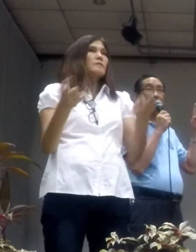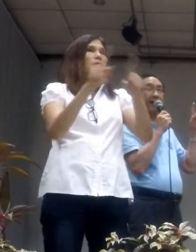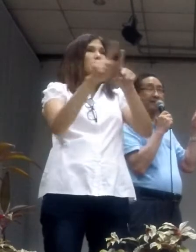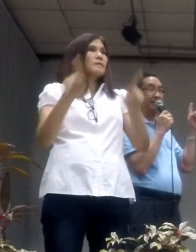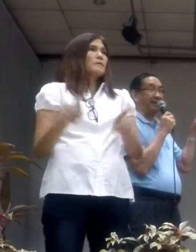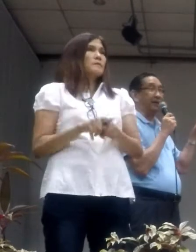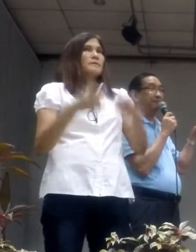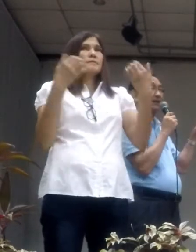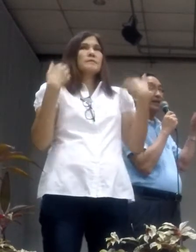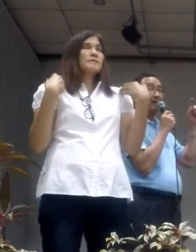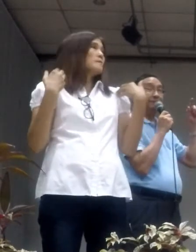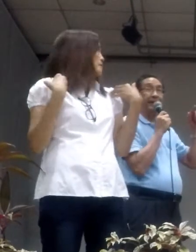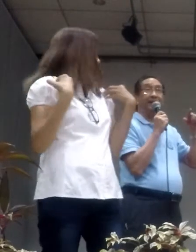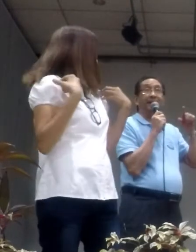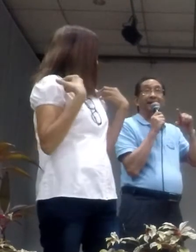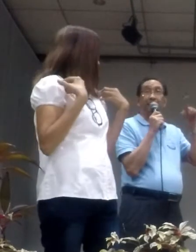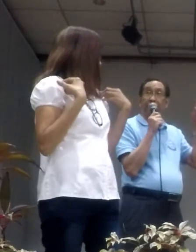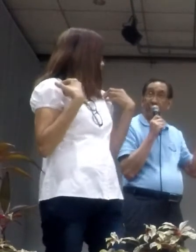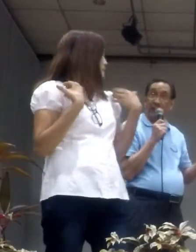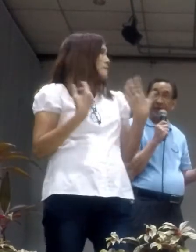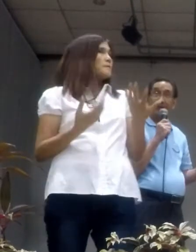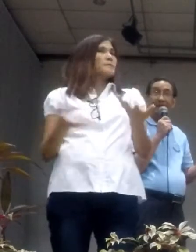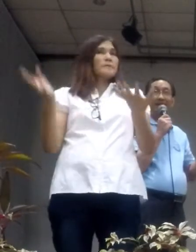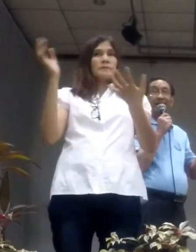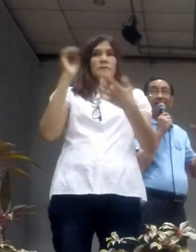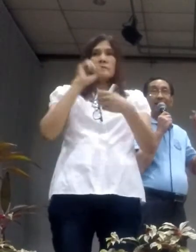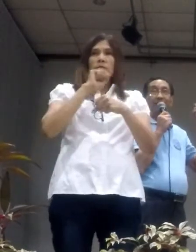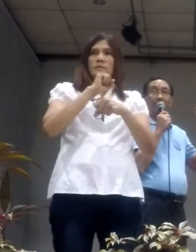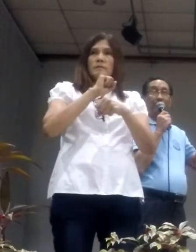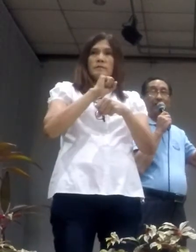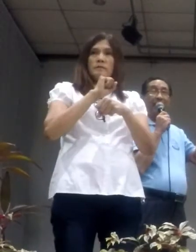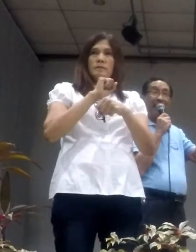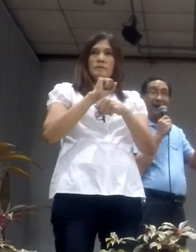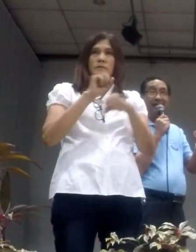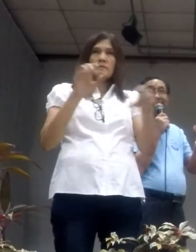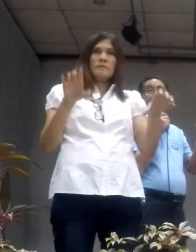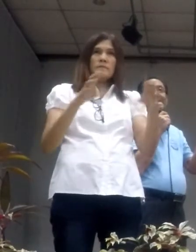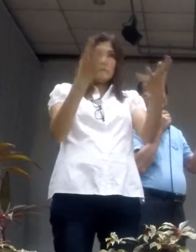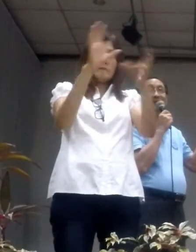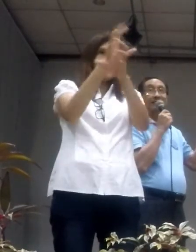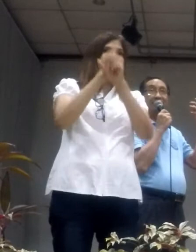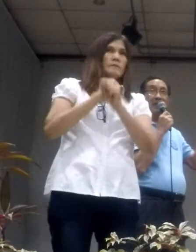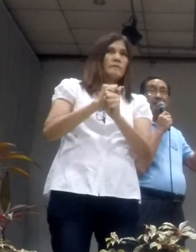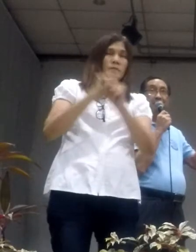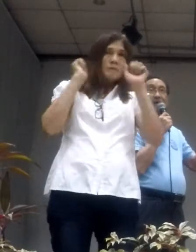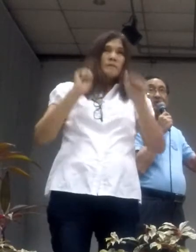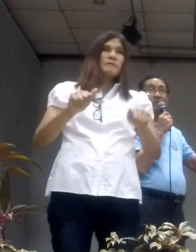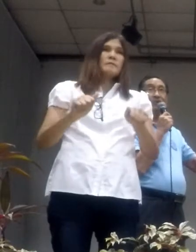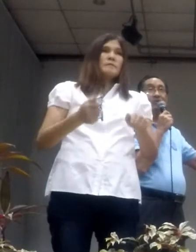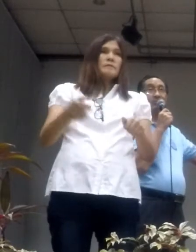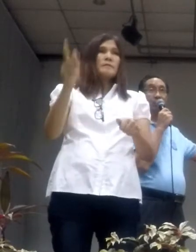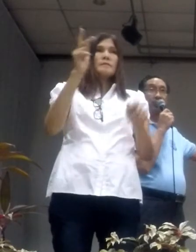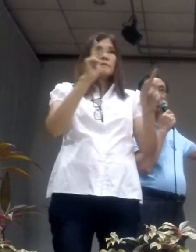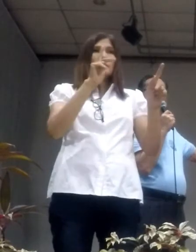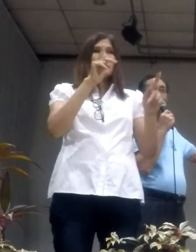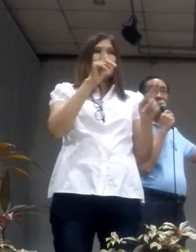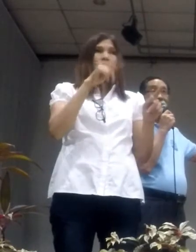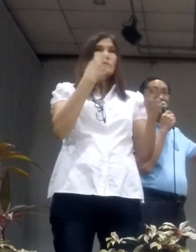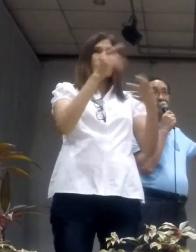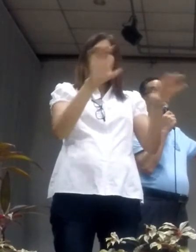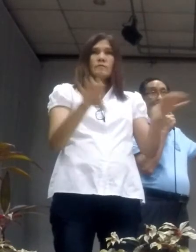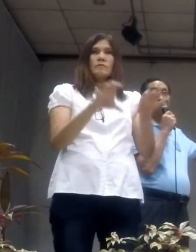also asking them if they can employ or hire deaf persons to